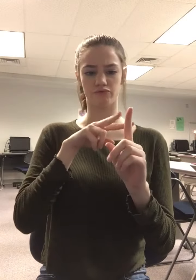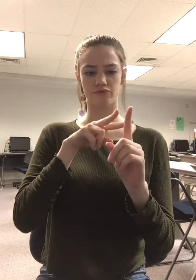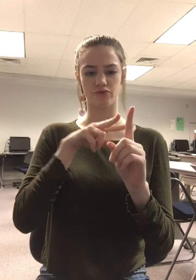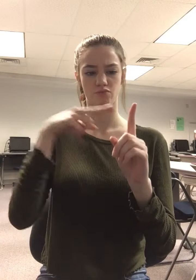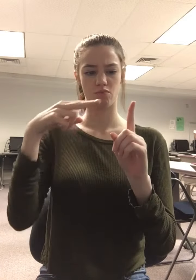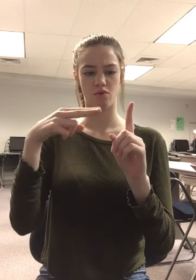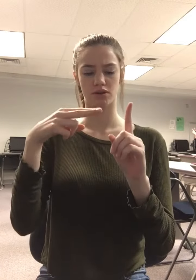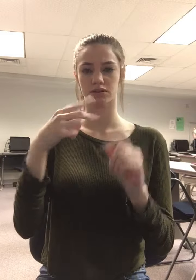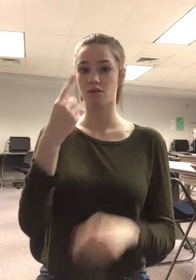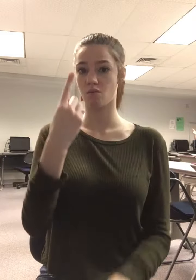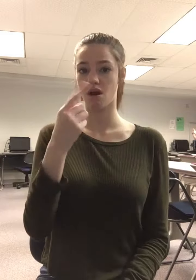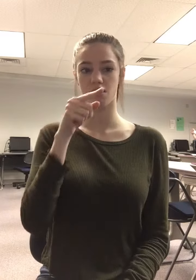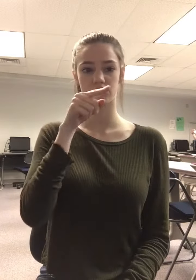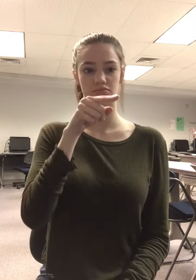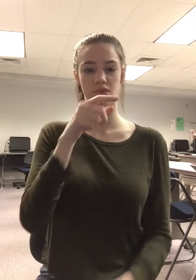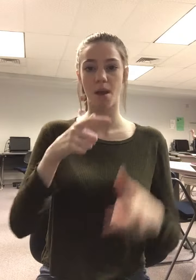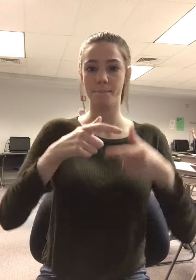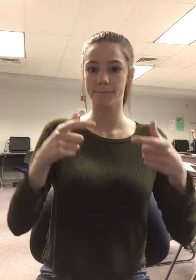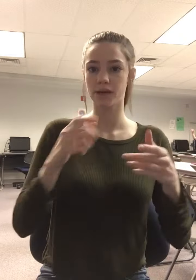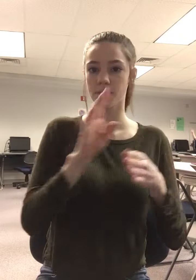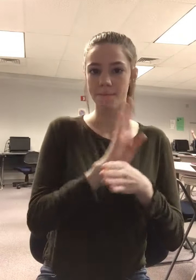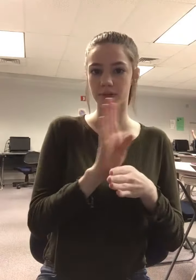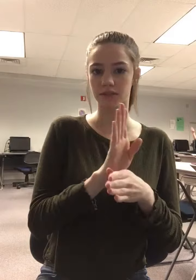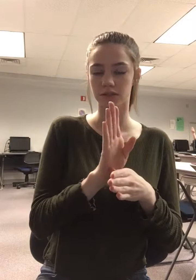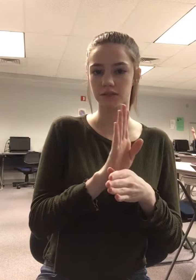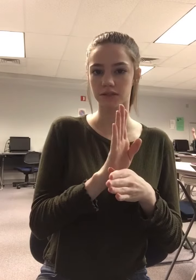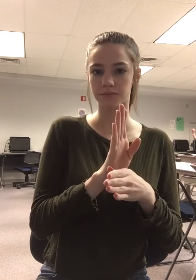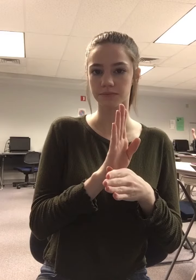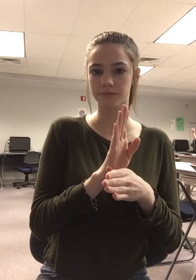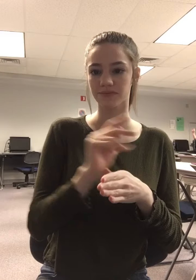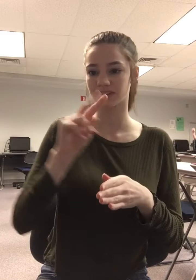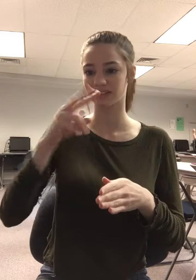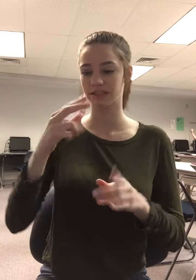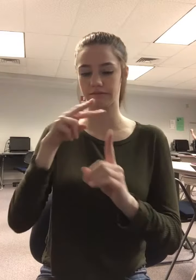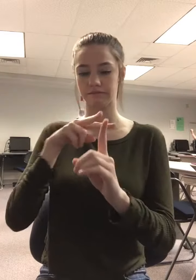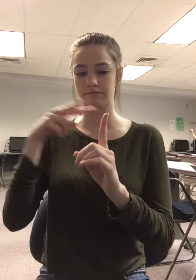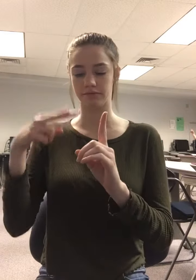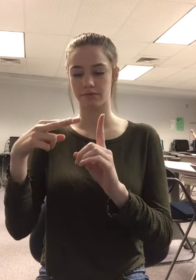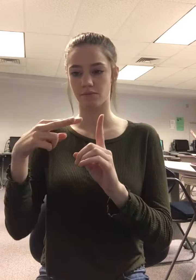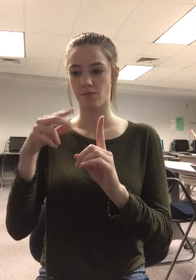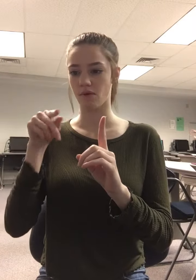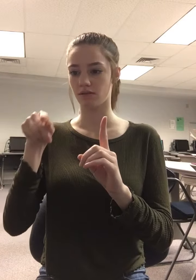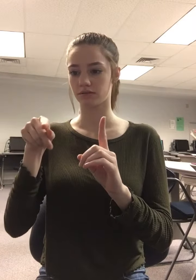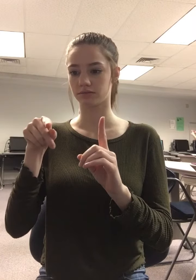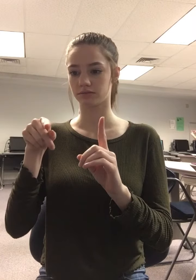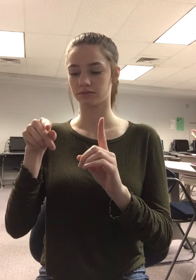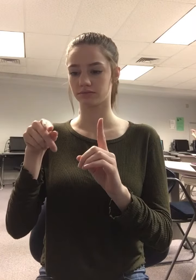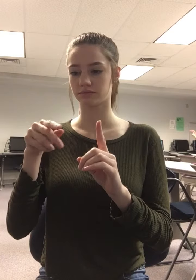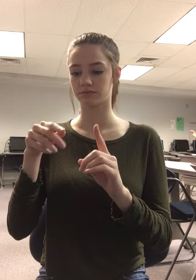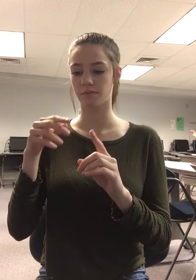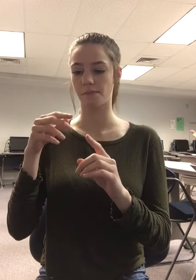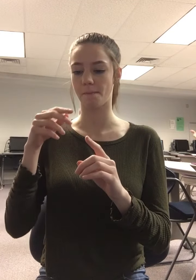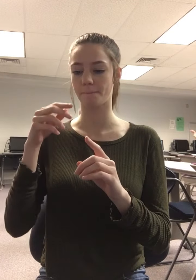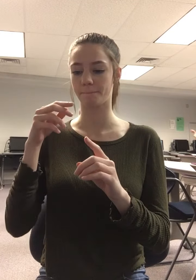at is the viewpoint of big business. The other viewpoint we're going to look at is the viewpoint of the American